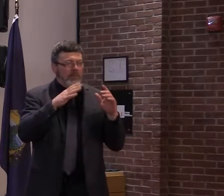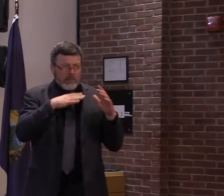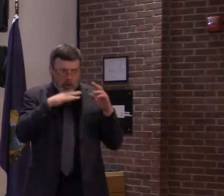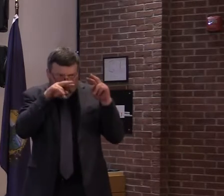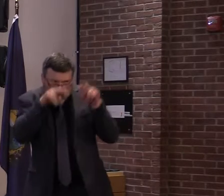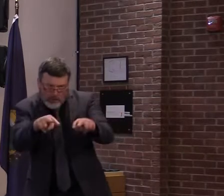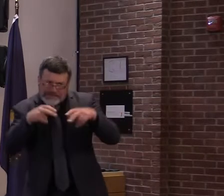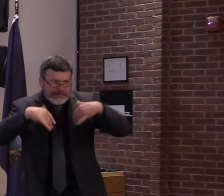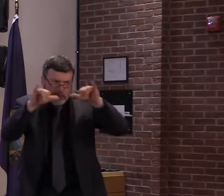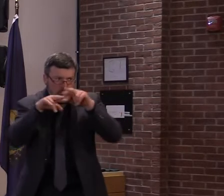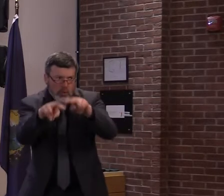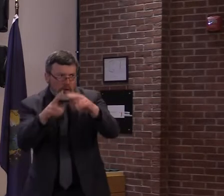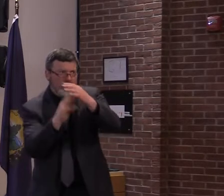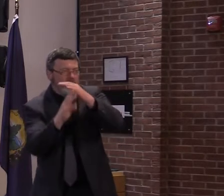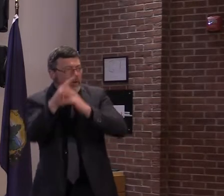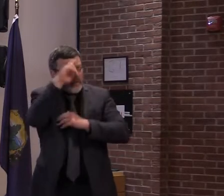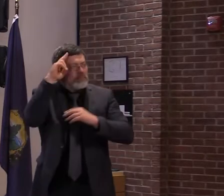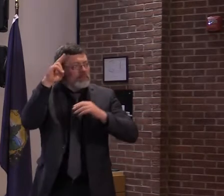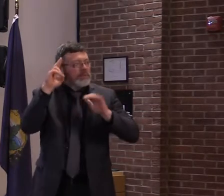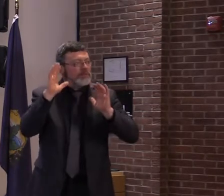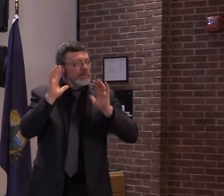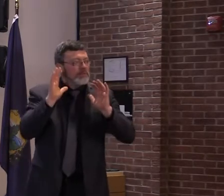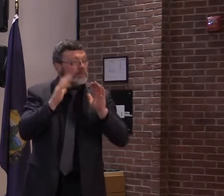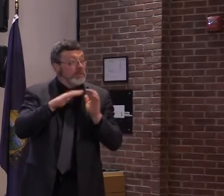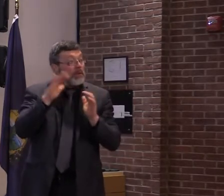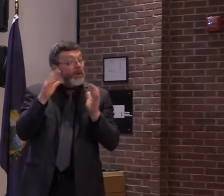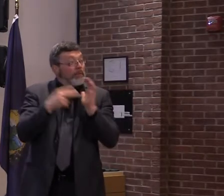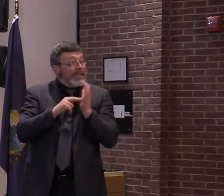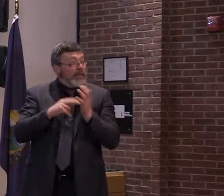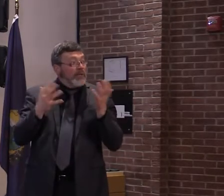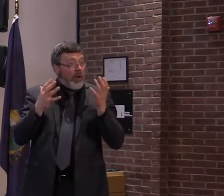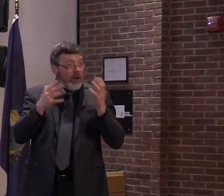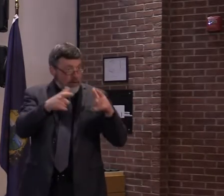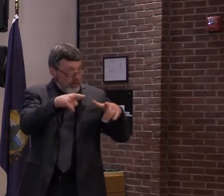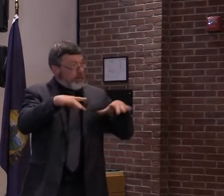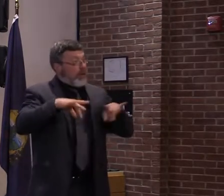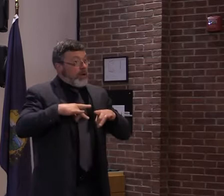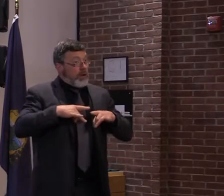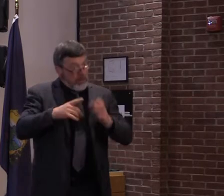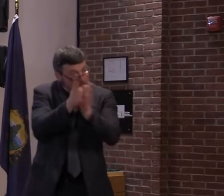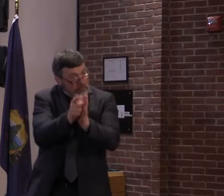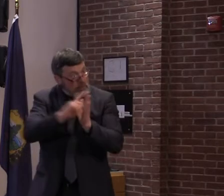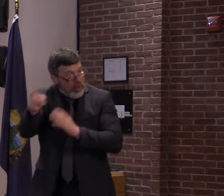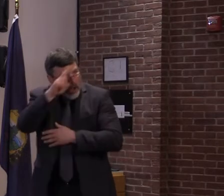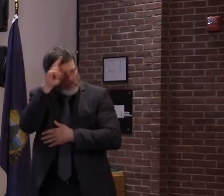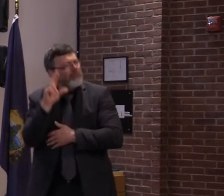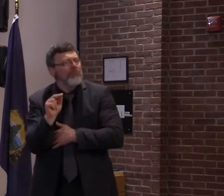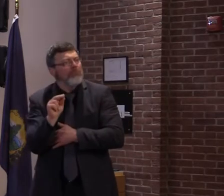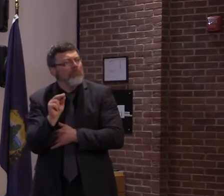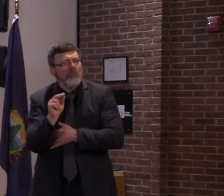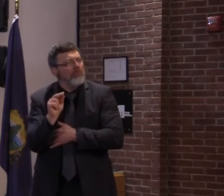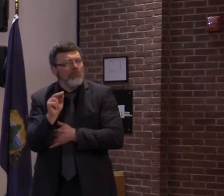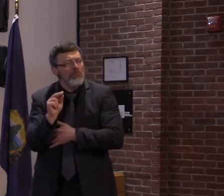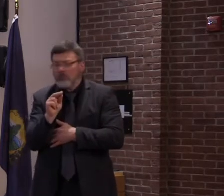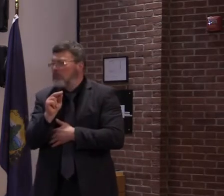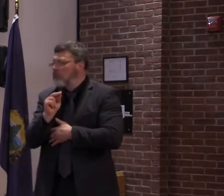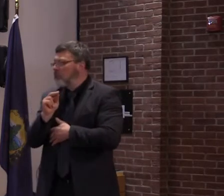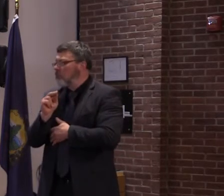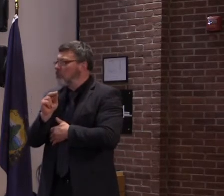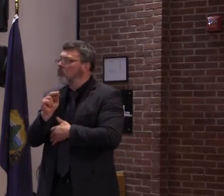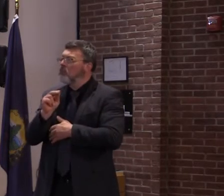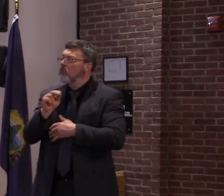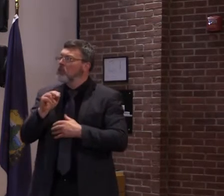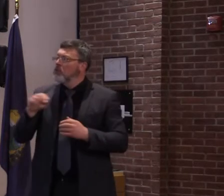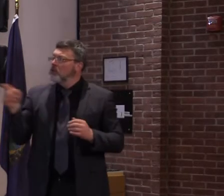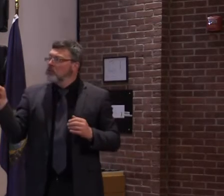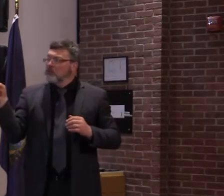means most people who are getting infected are not experiencing severe disease or, as the next slide shows, ending